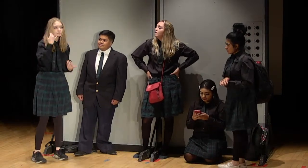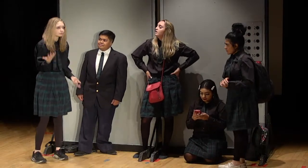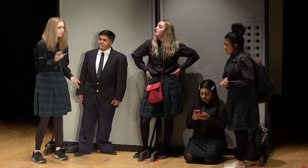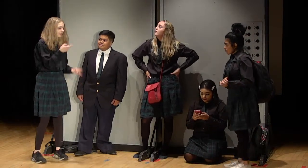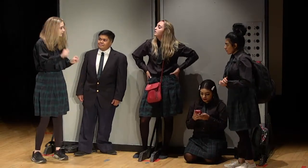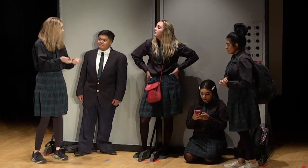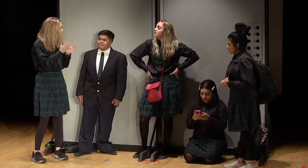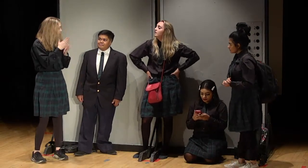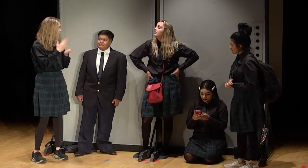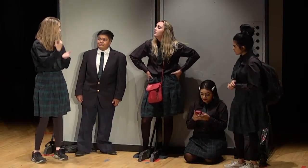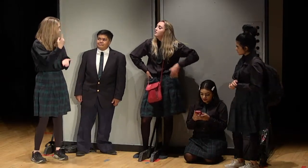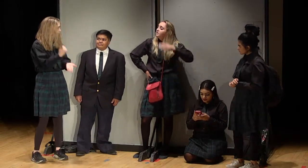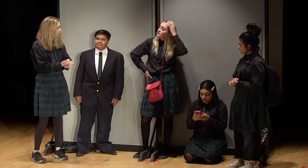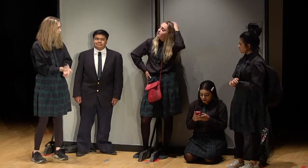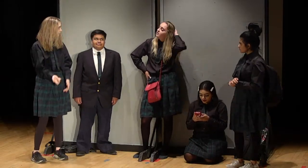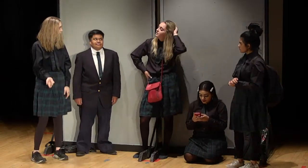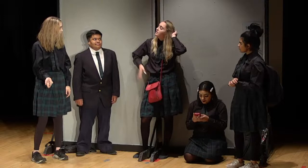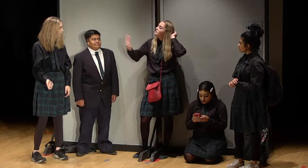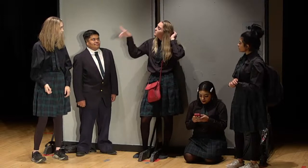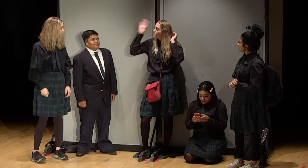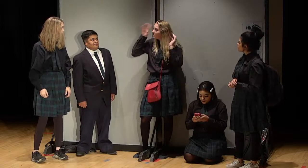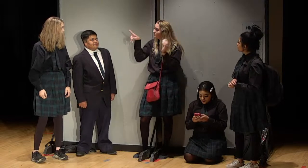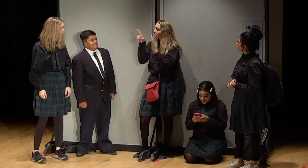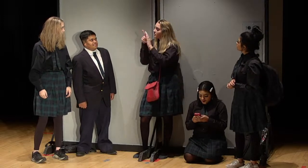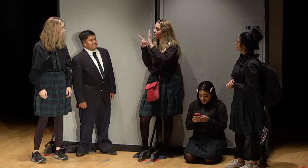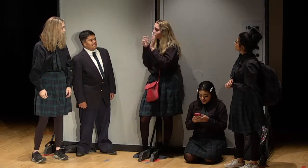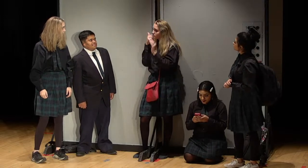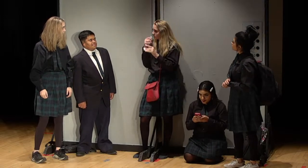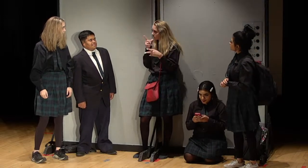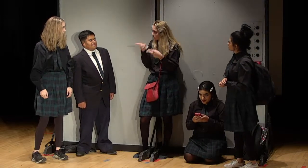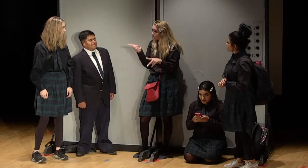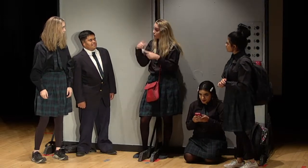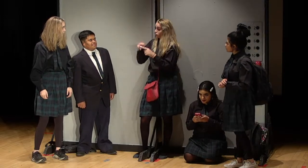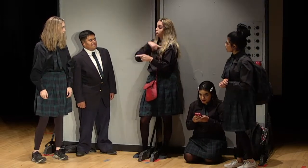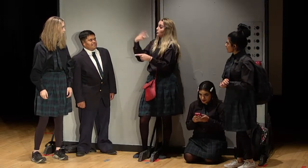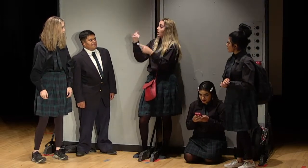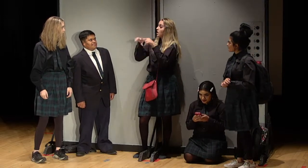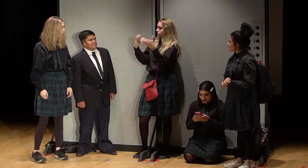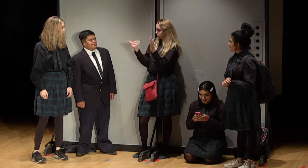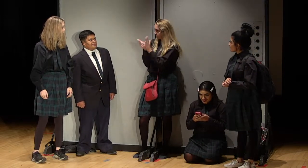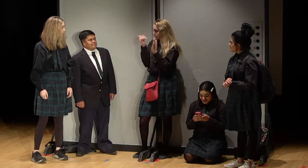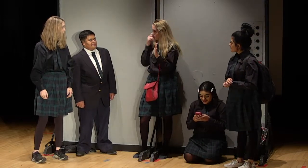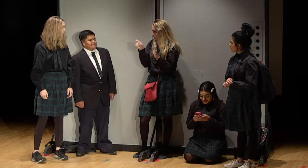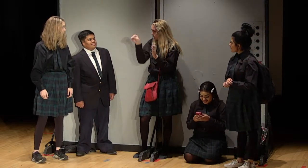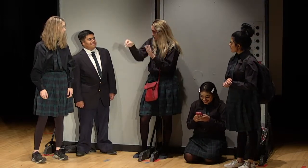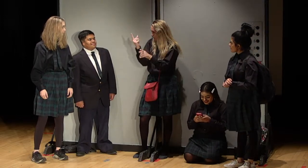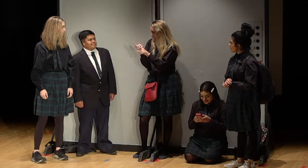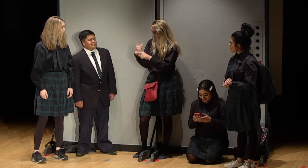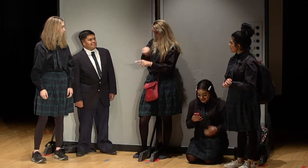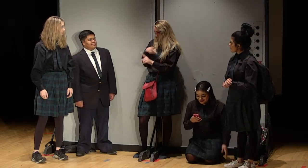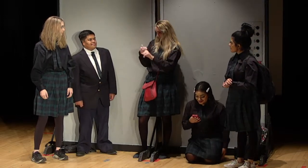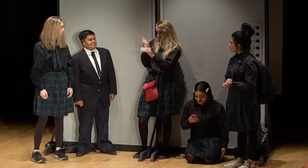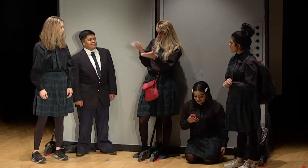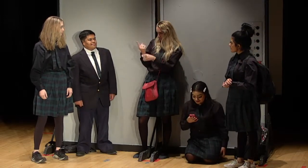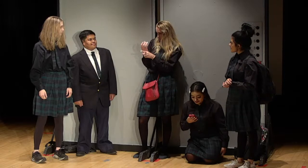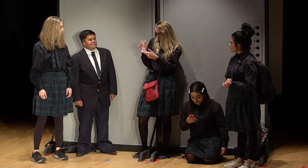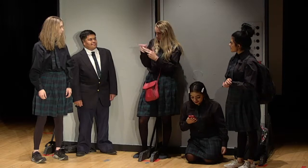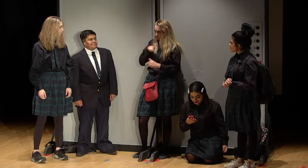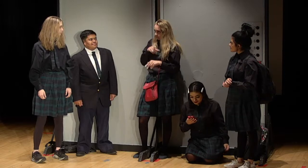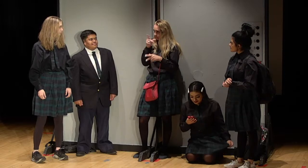Does anyone have their phone so we can text someone? Our new cell phone policy is that we have to turn in our phones at the start of